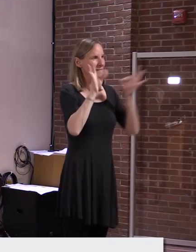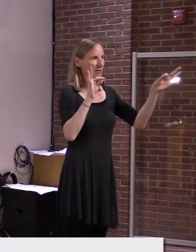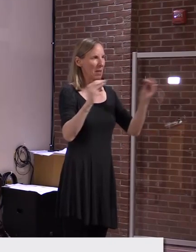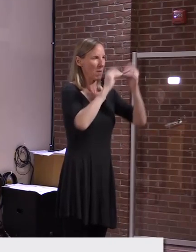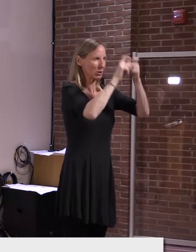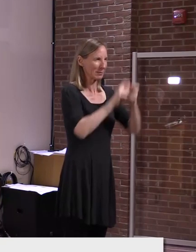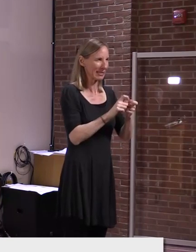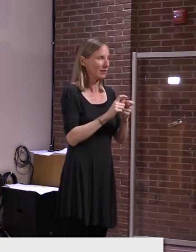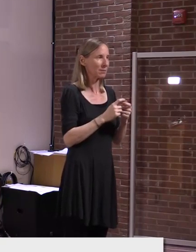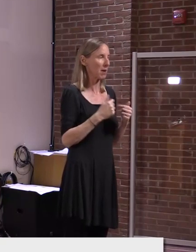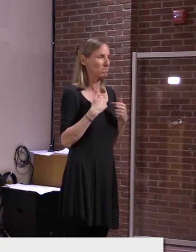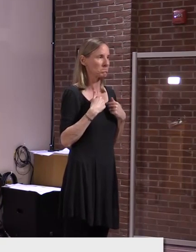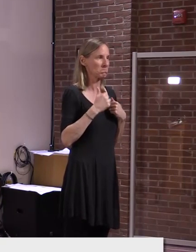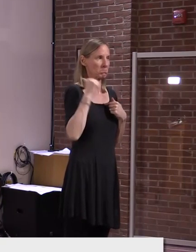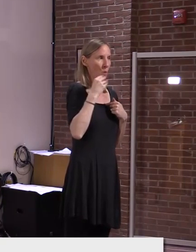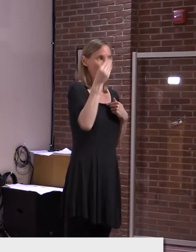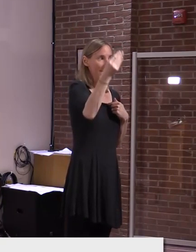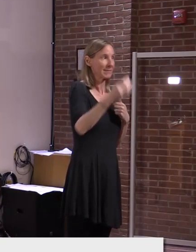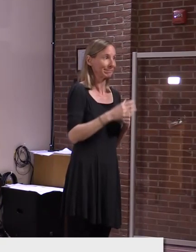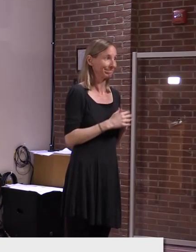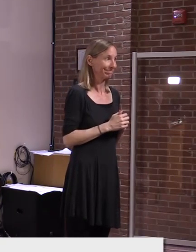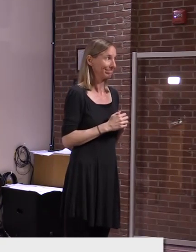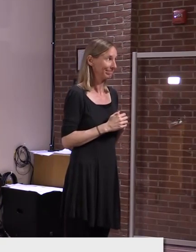specifics about that. So we didn't,